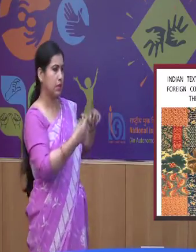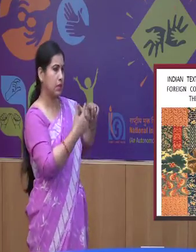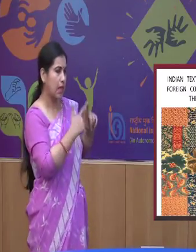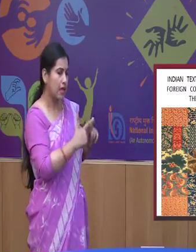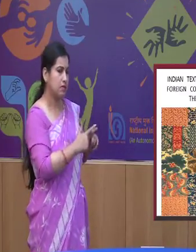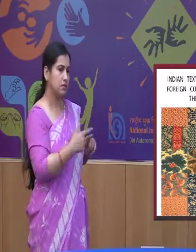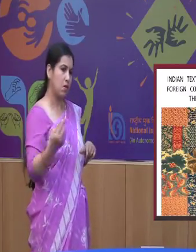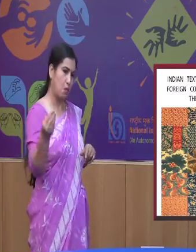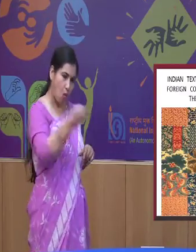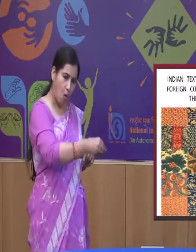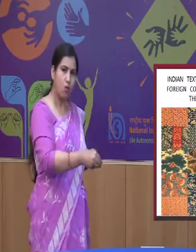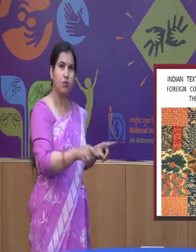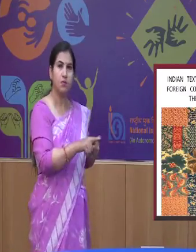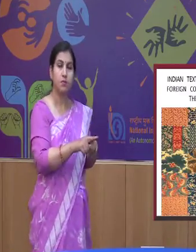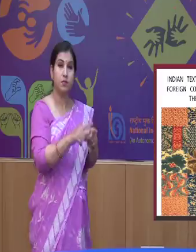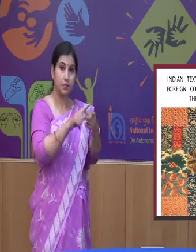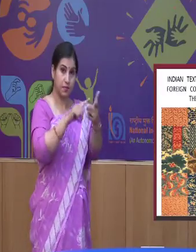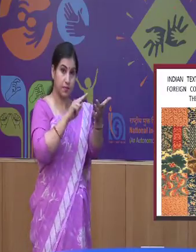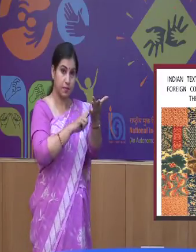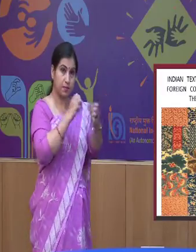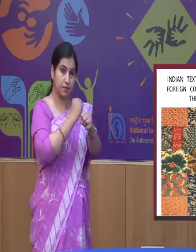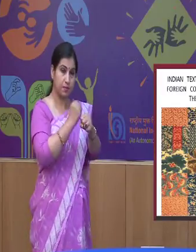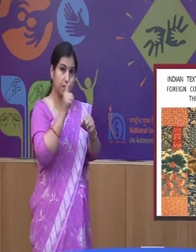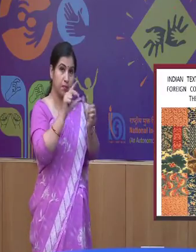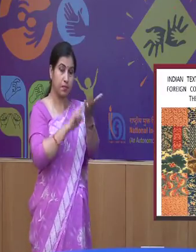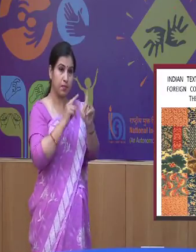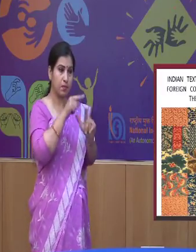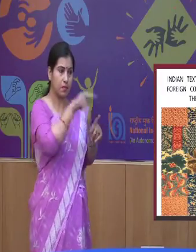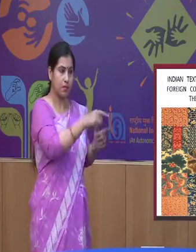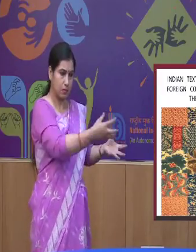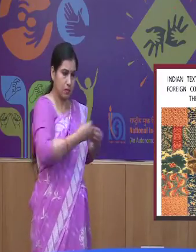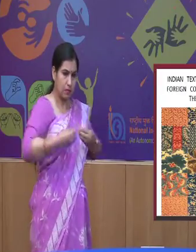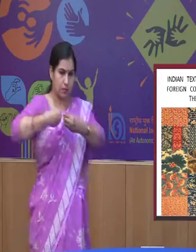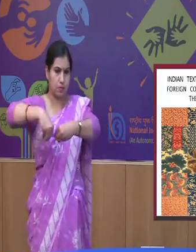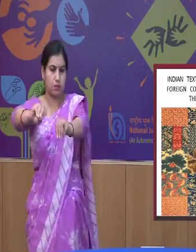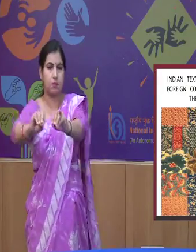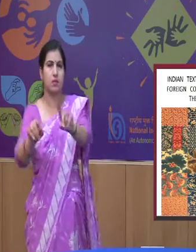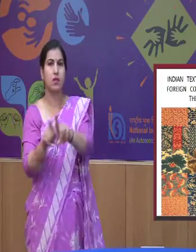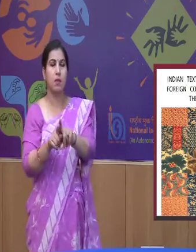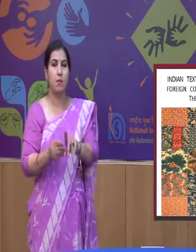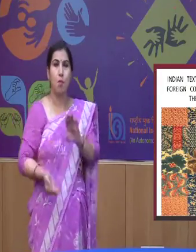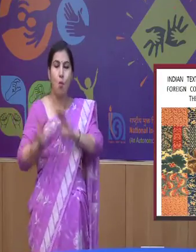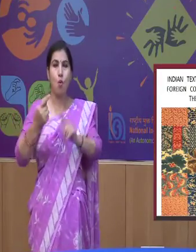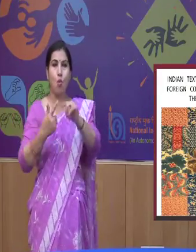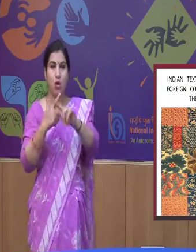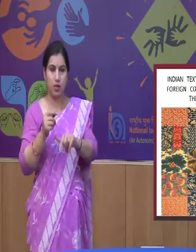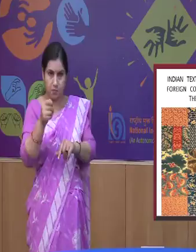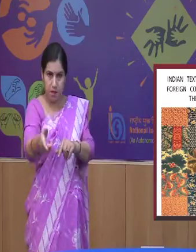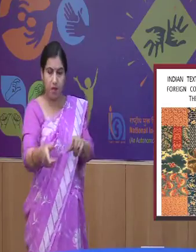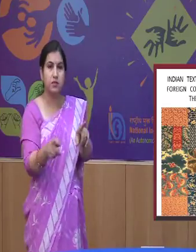goods in England, while the foreign goods entered